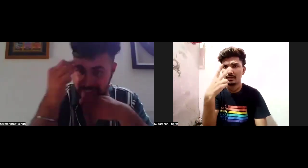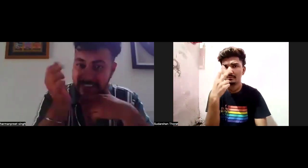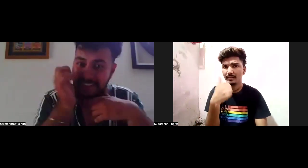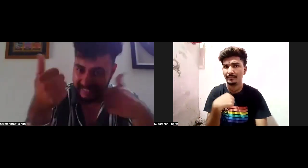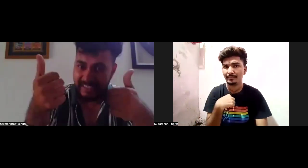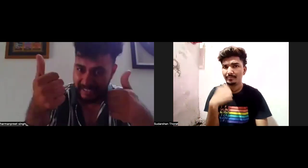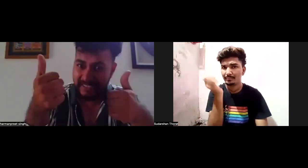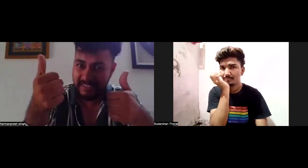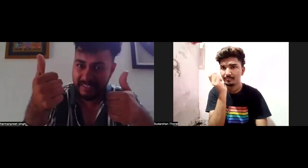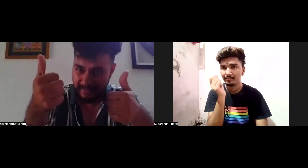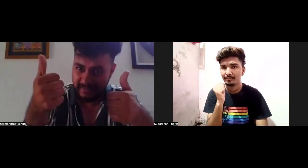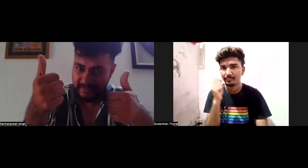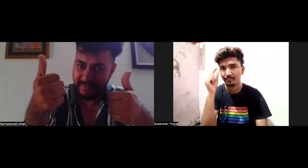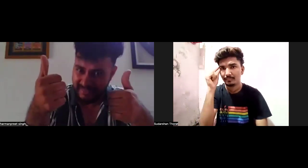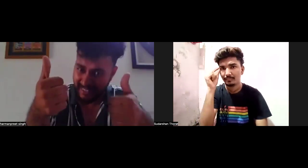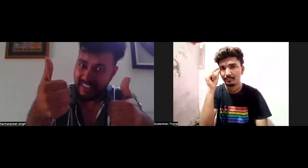Hello, hello, Sudarshan, can you see me?